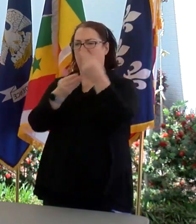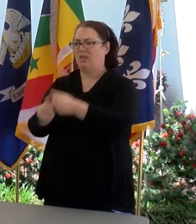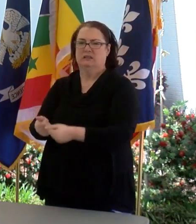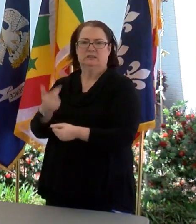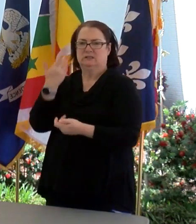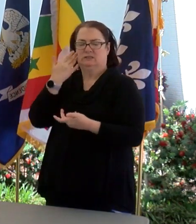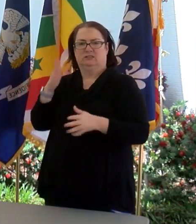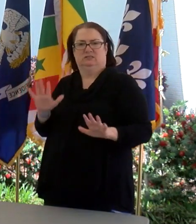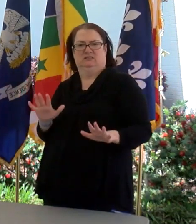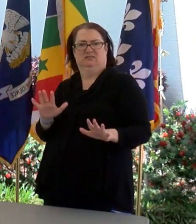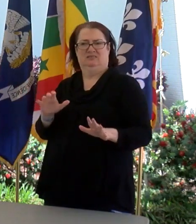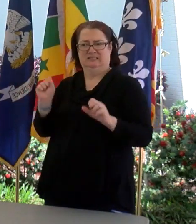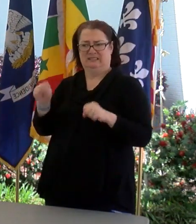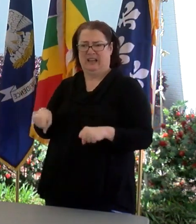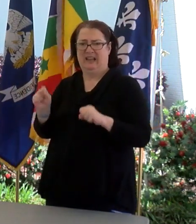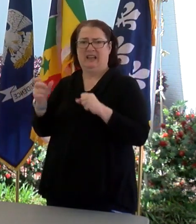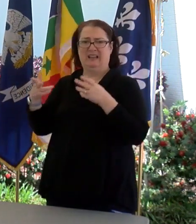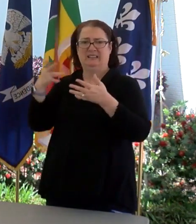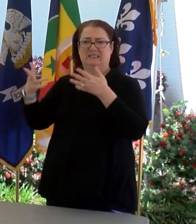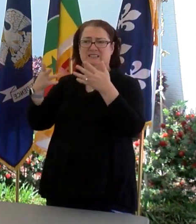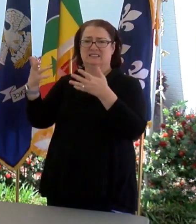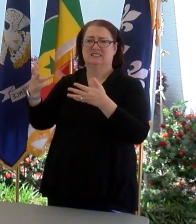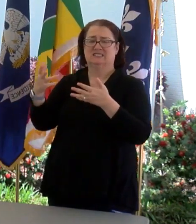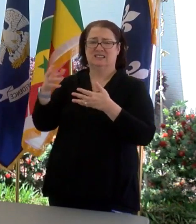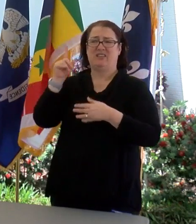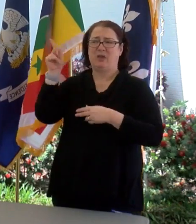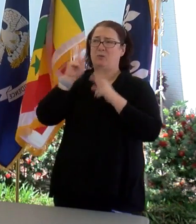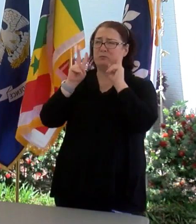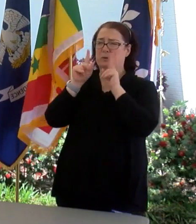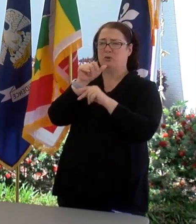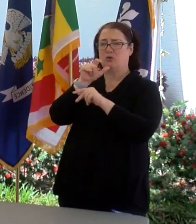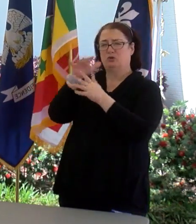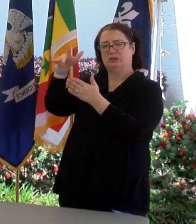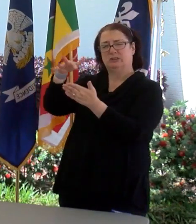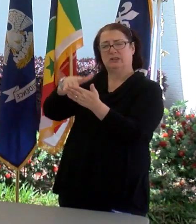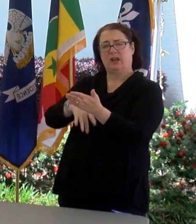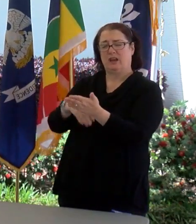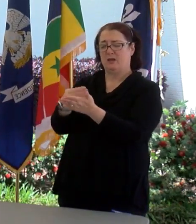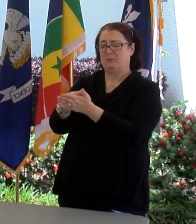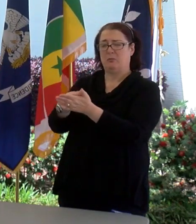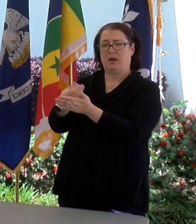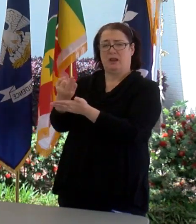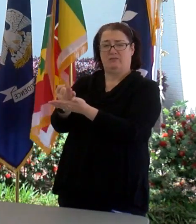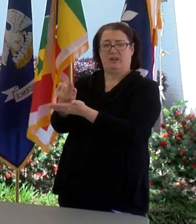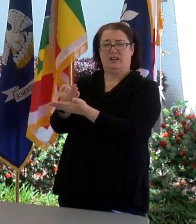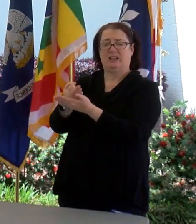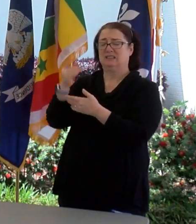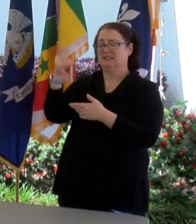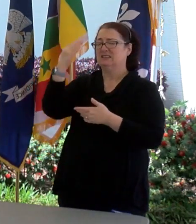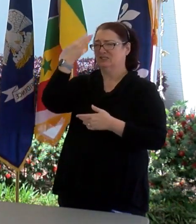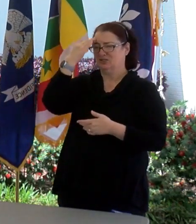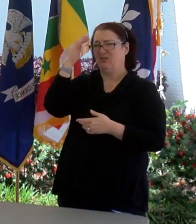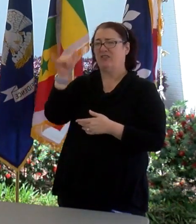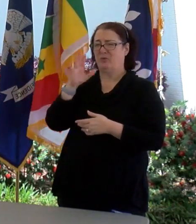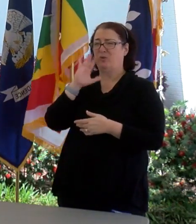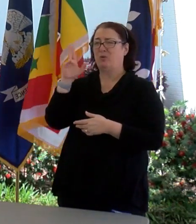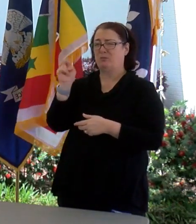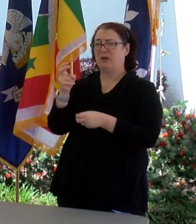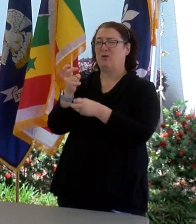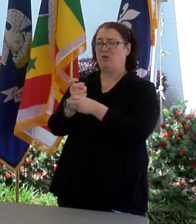analysts are predicting a very rocky road ahead. Our public health emergency continues but is now being joined